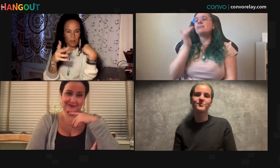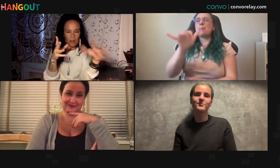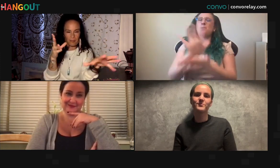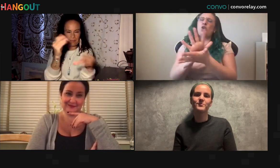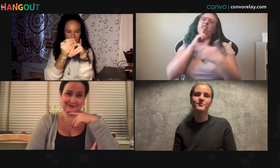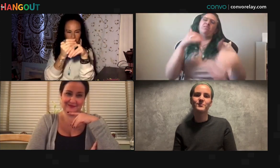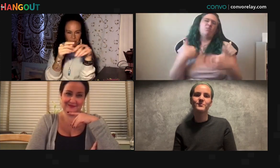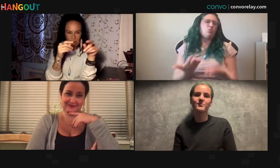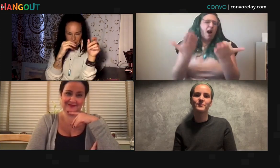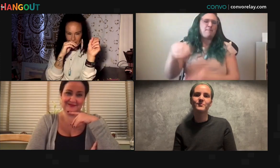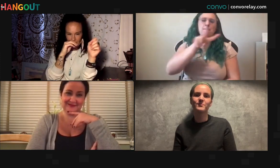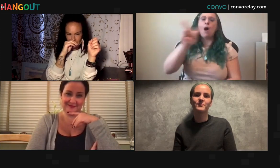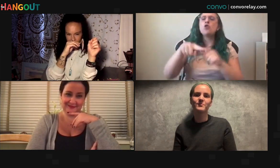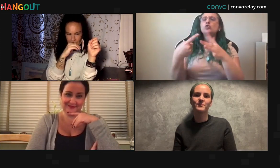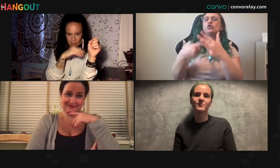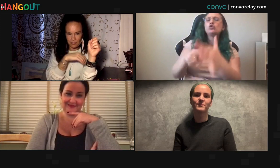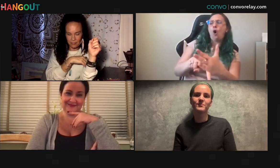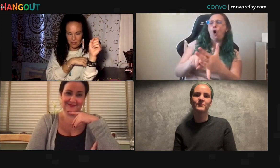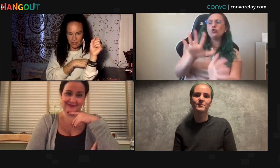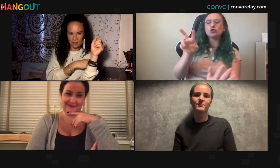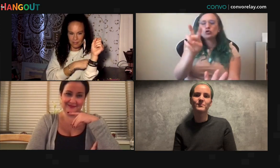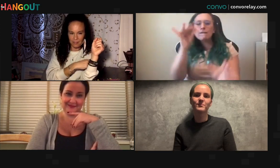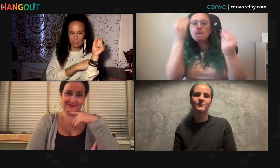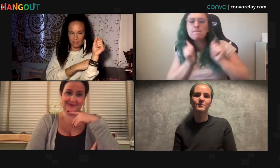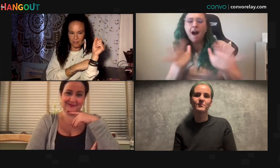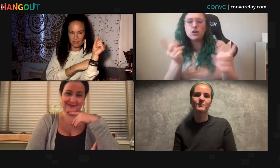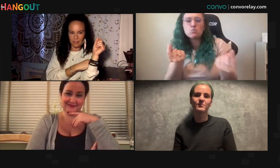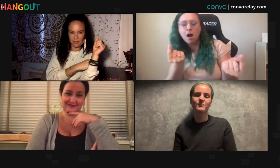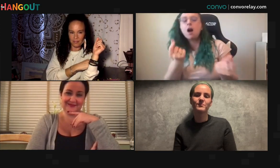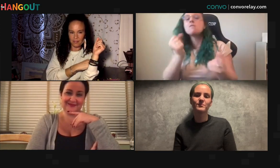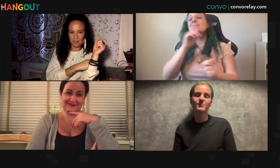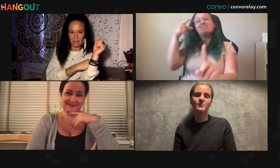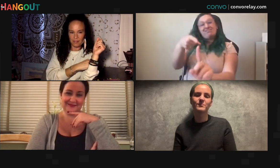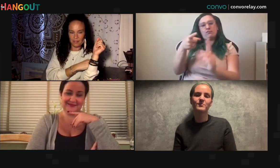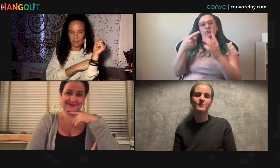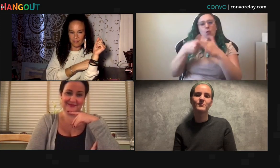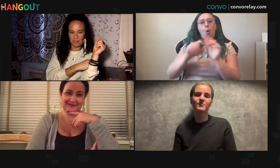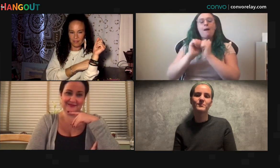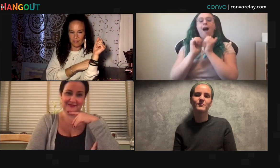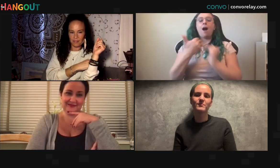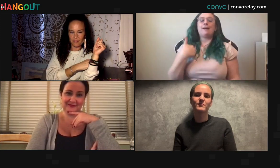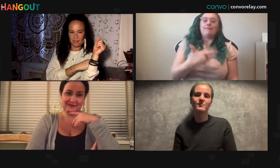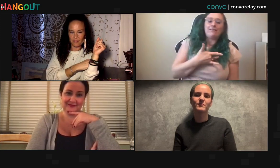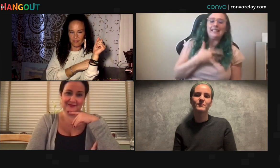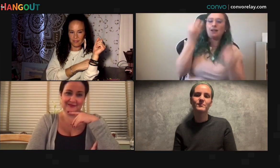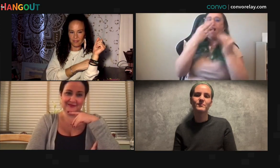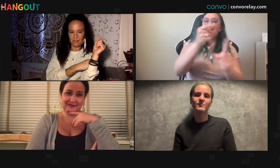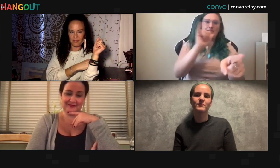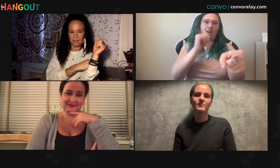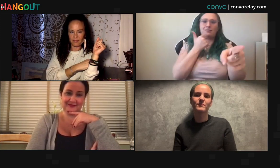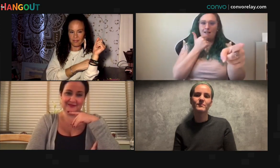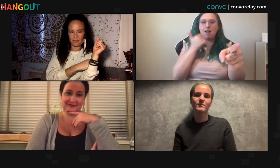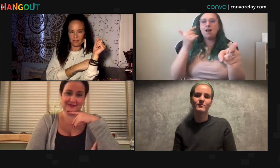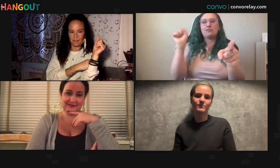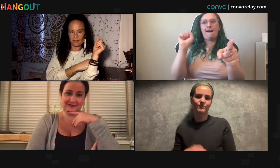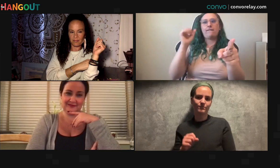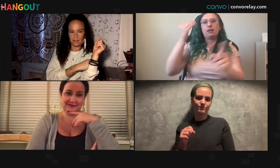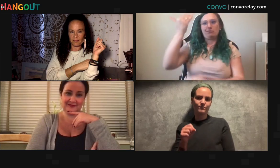based off of their photos and based off their body shape. This, And so he manifested and changed how he